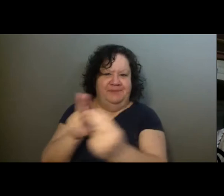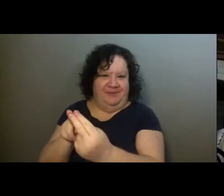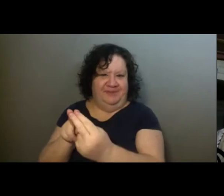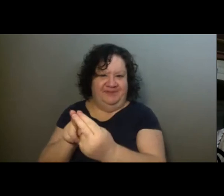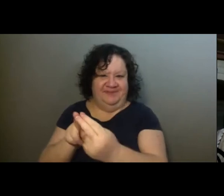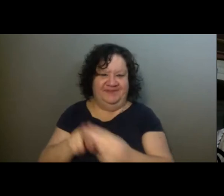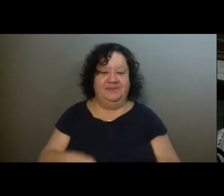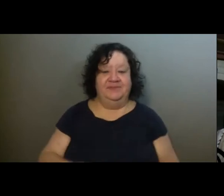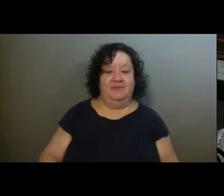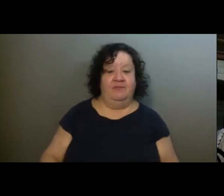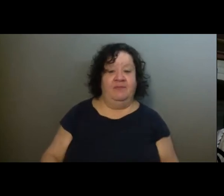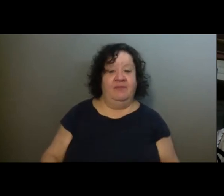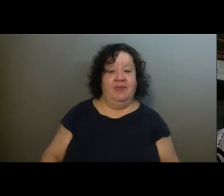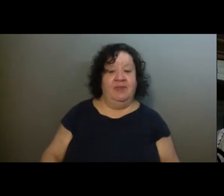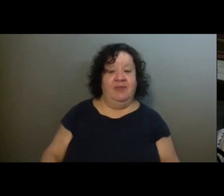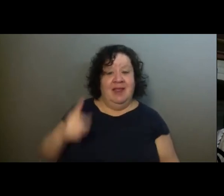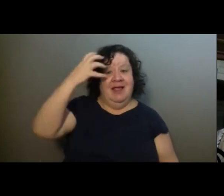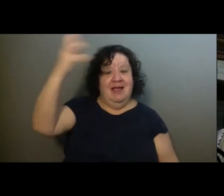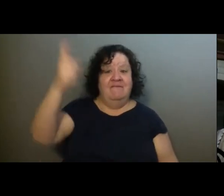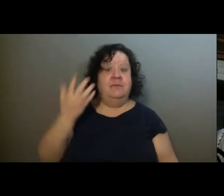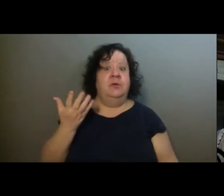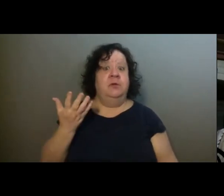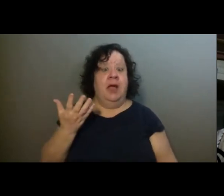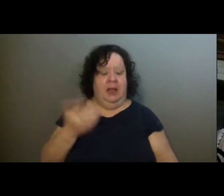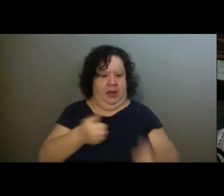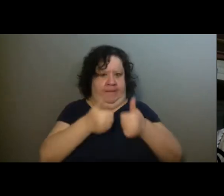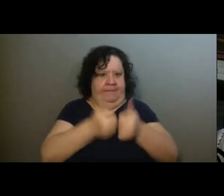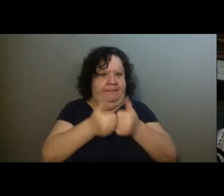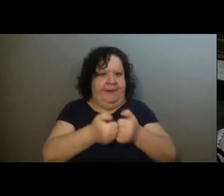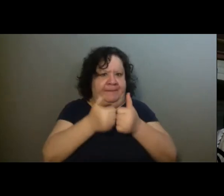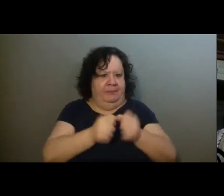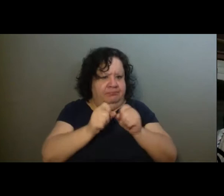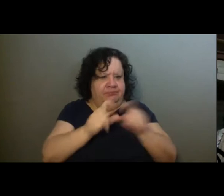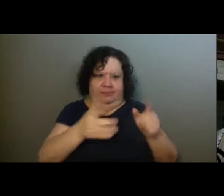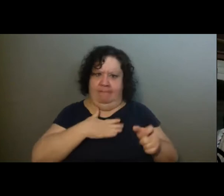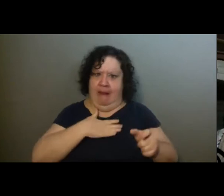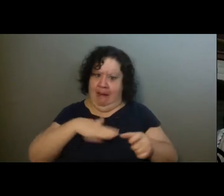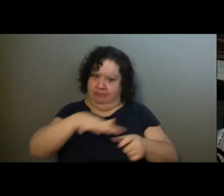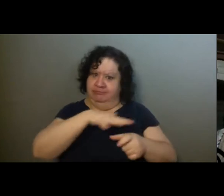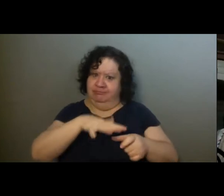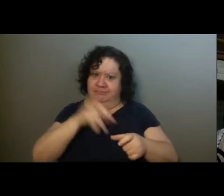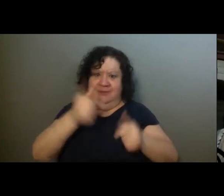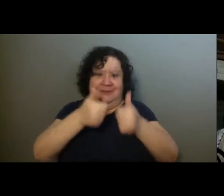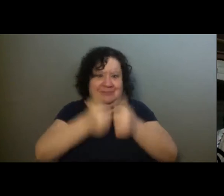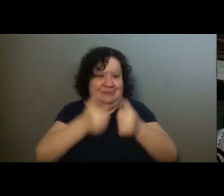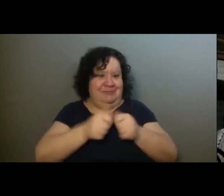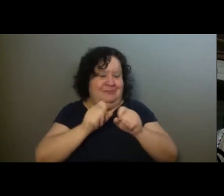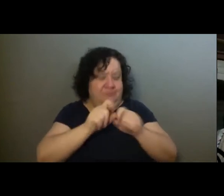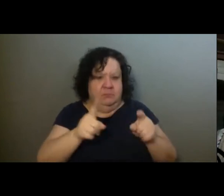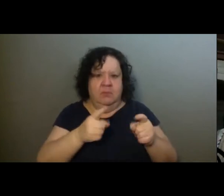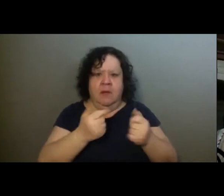many persons with disability, this message needs to be broken down further. For example, for those with hearing